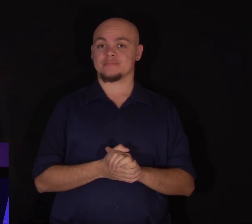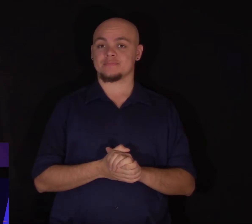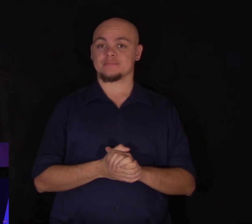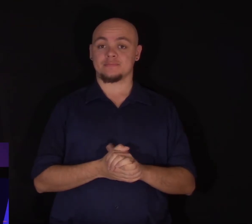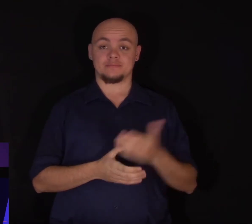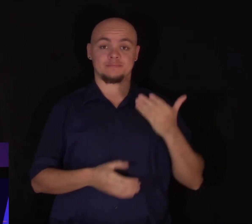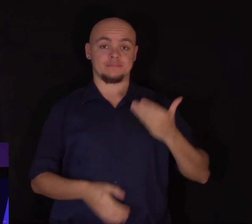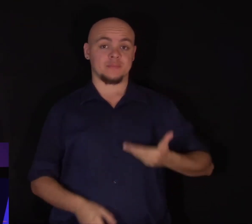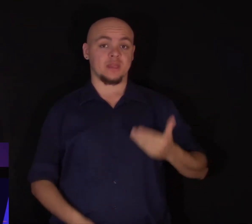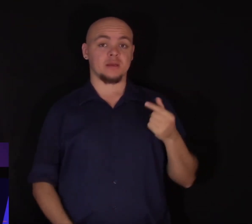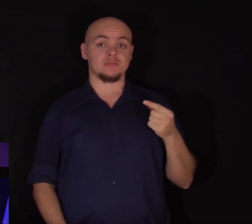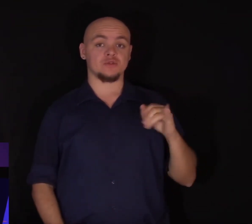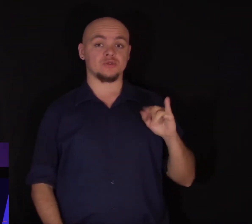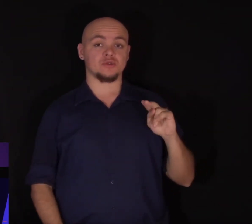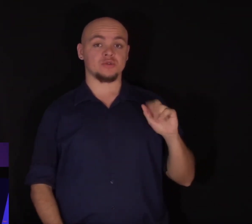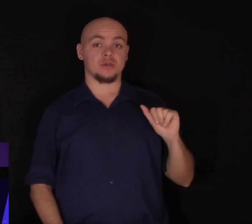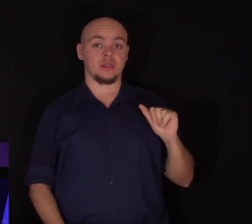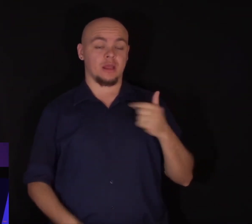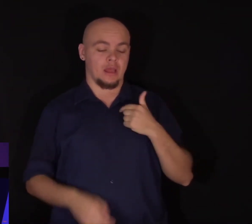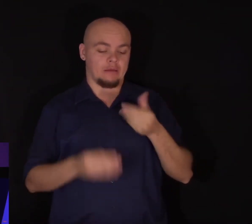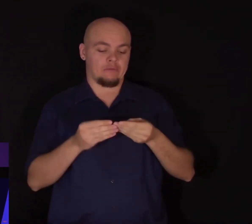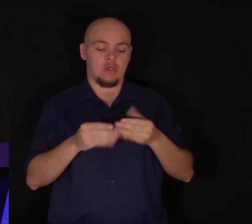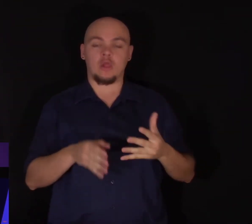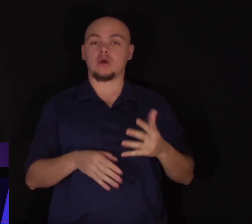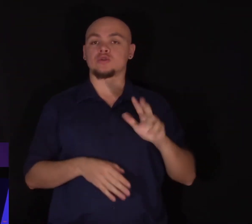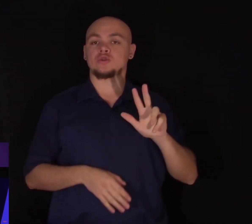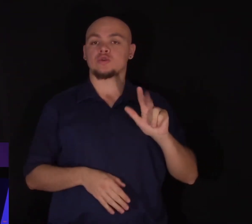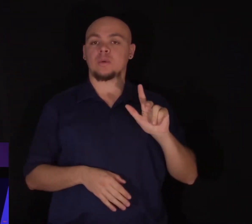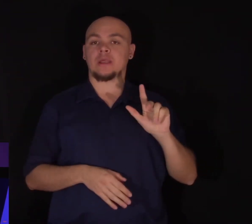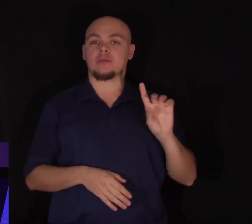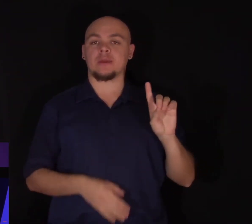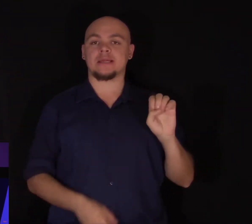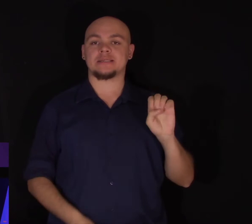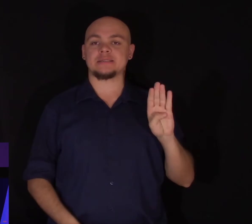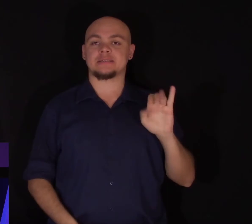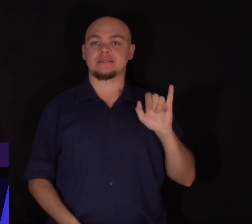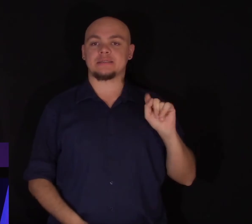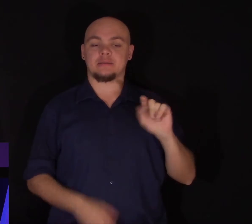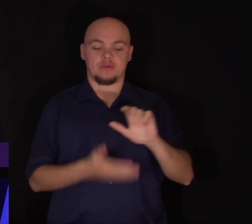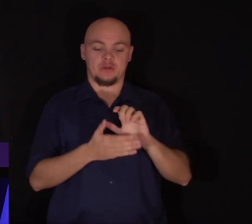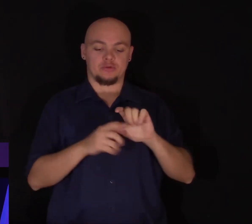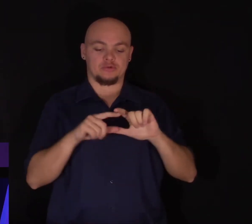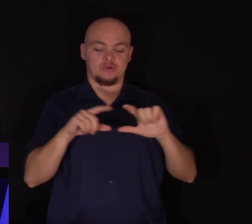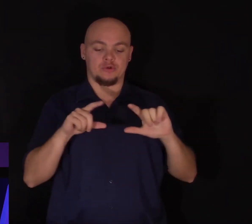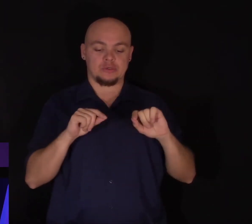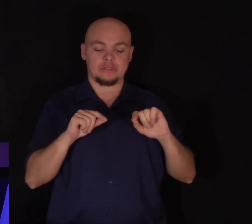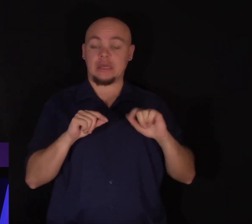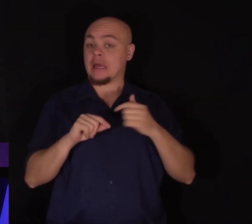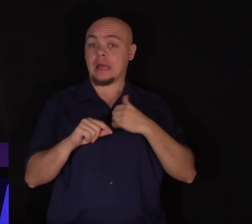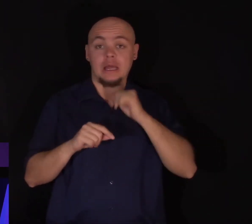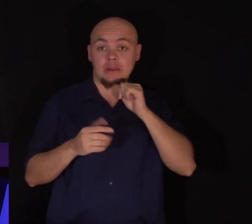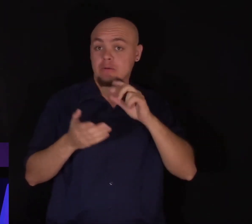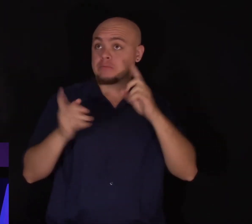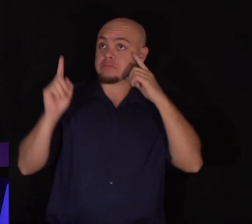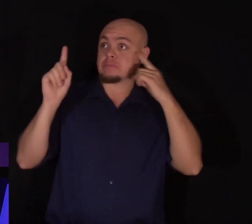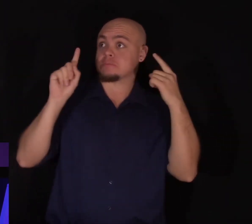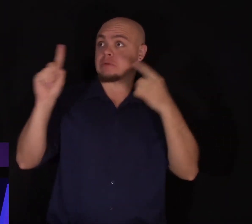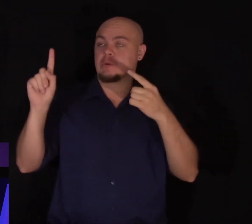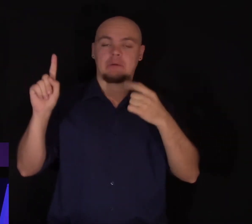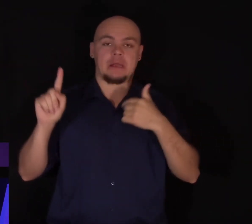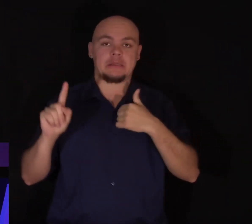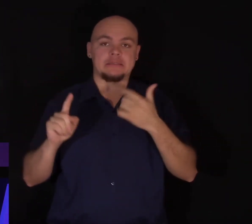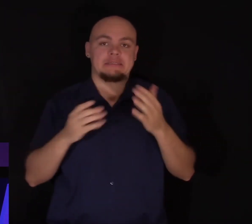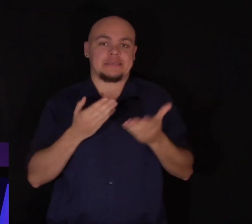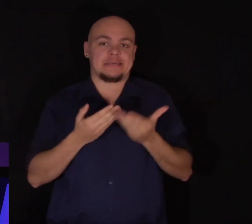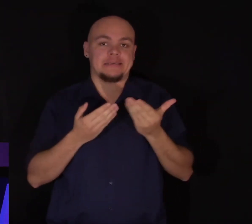I'm Gina, and I've lost 23 debit cards. I don't mean to, I'm just an easily distracted person. I've been known to show up to